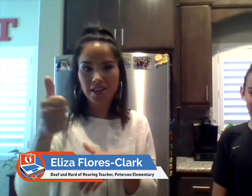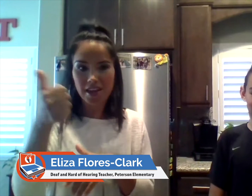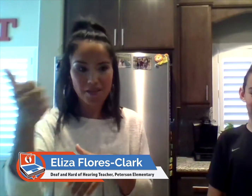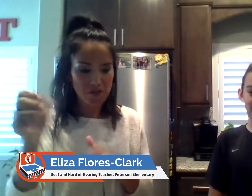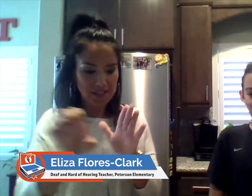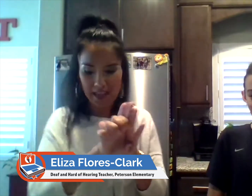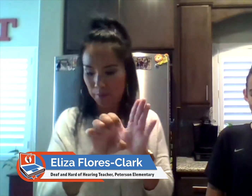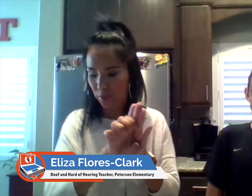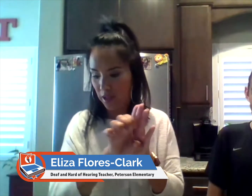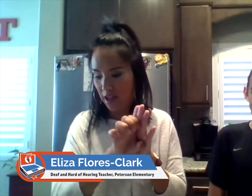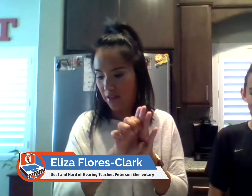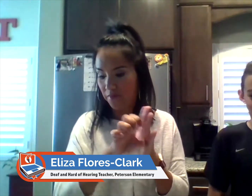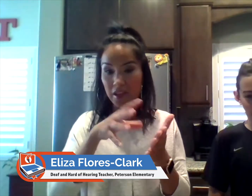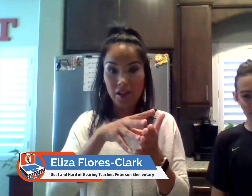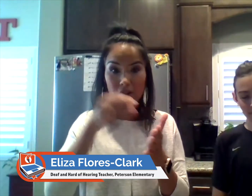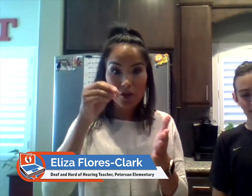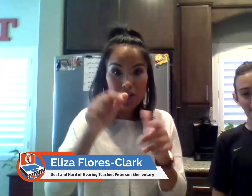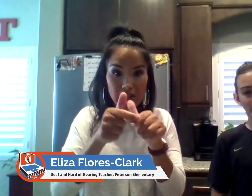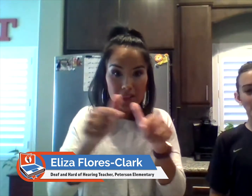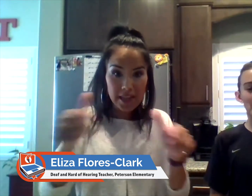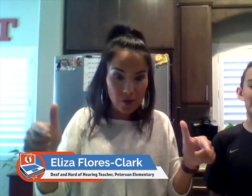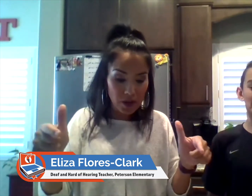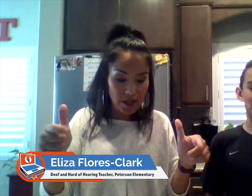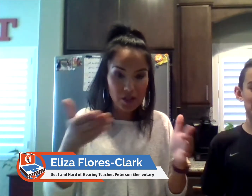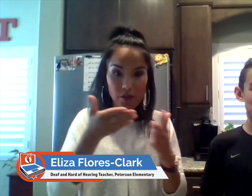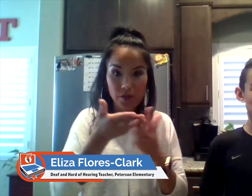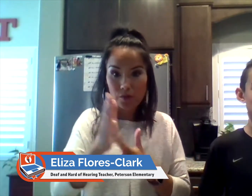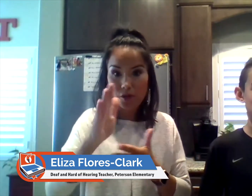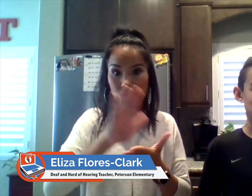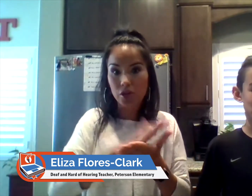another example of learning language through cooking.